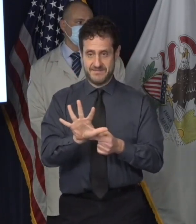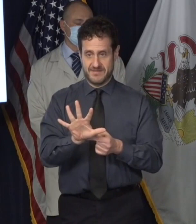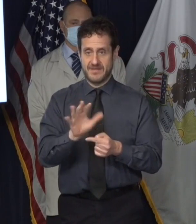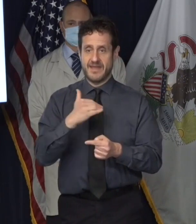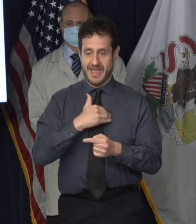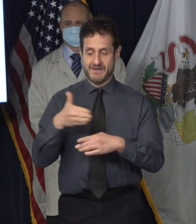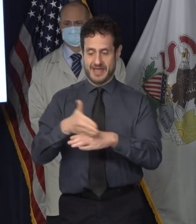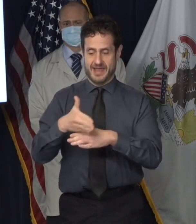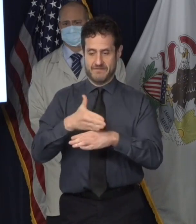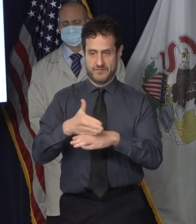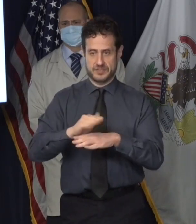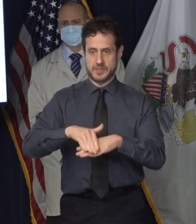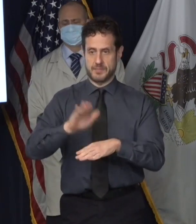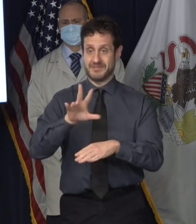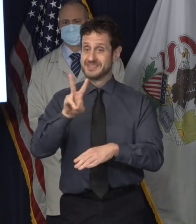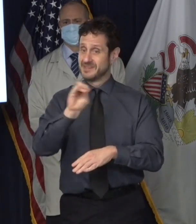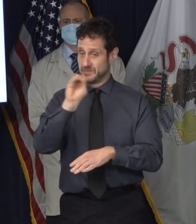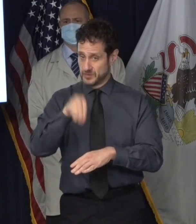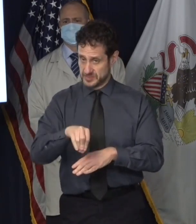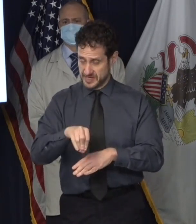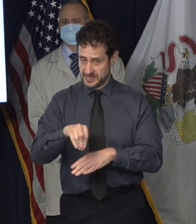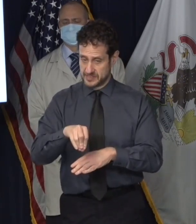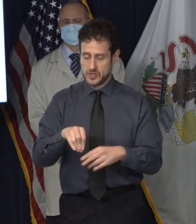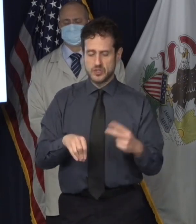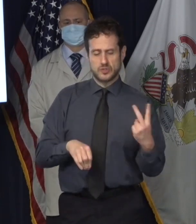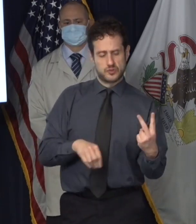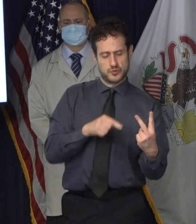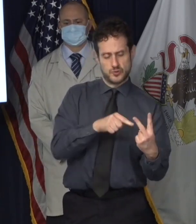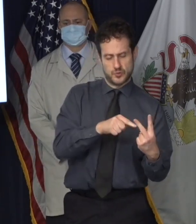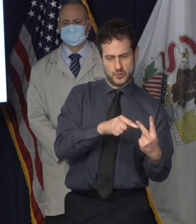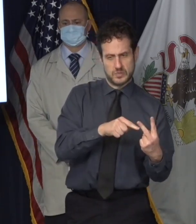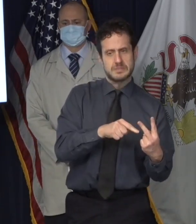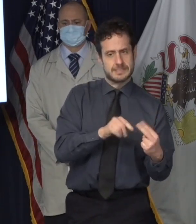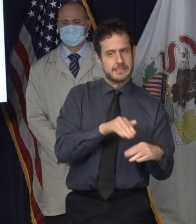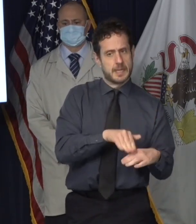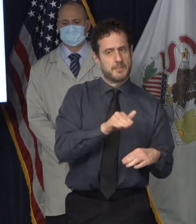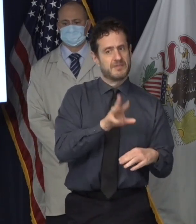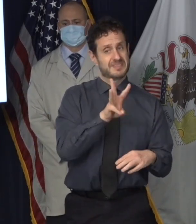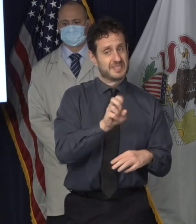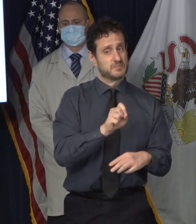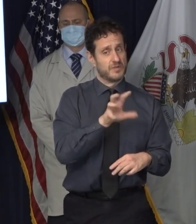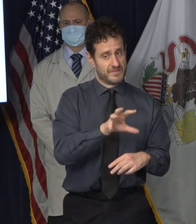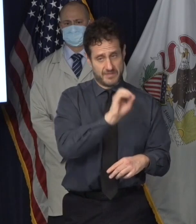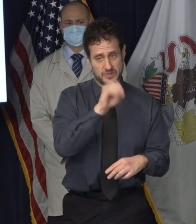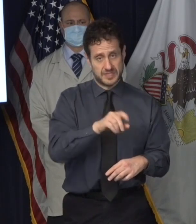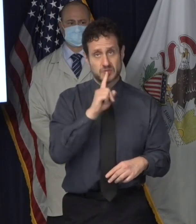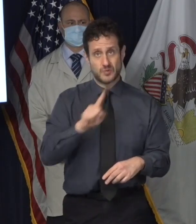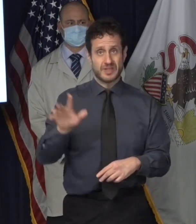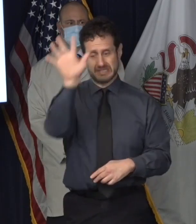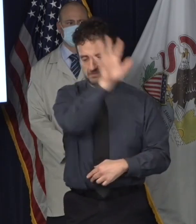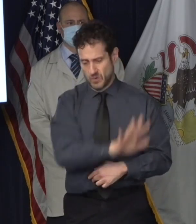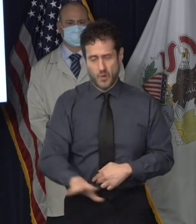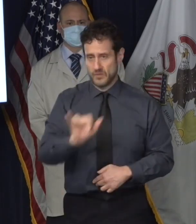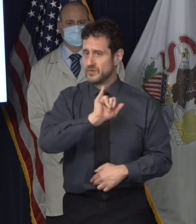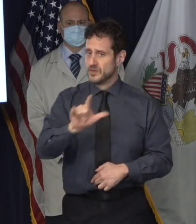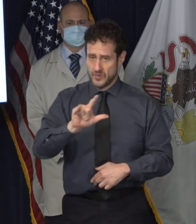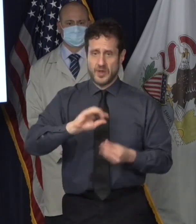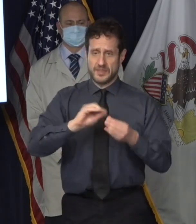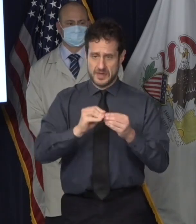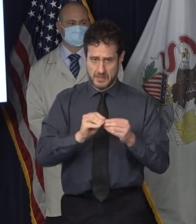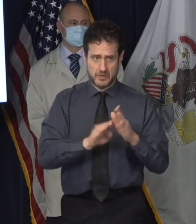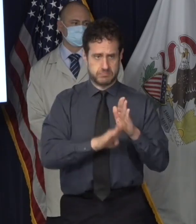above 7%, with the other 2 above 6.5%. All continue to